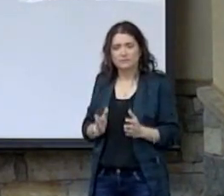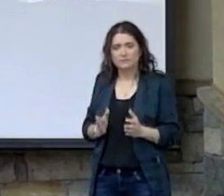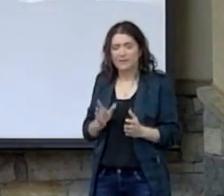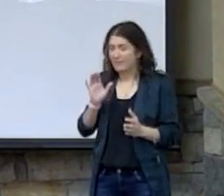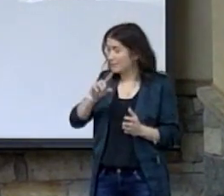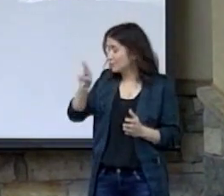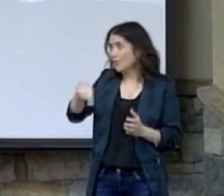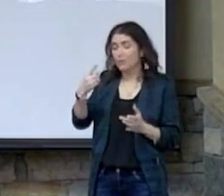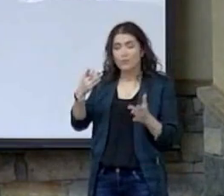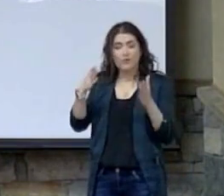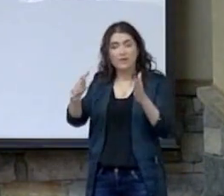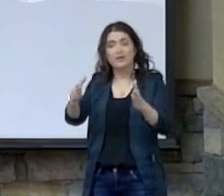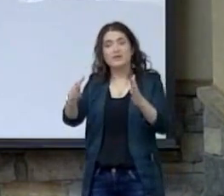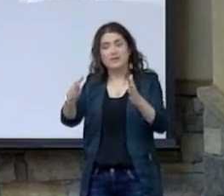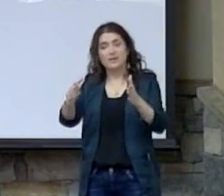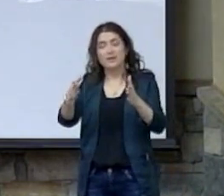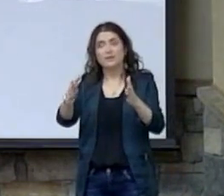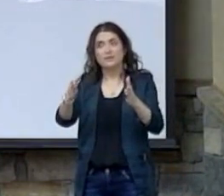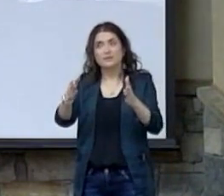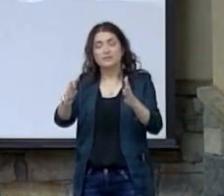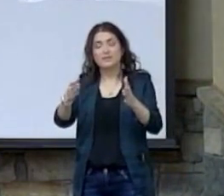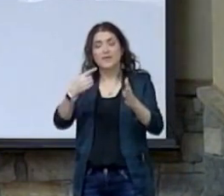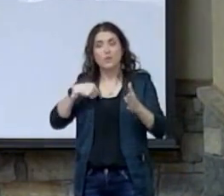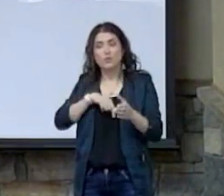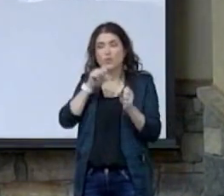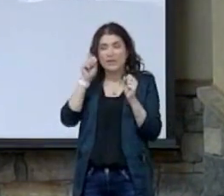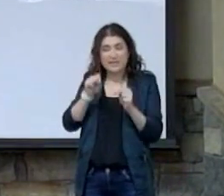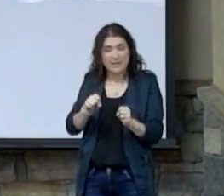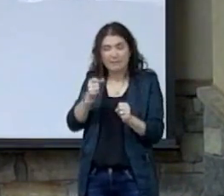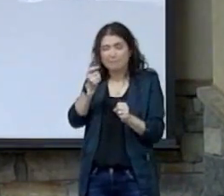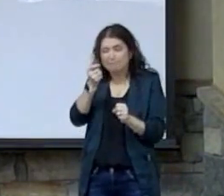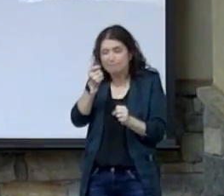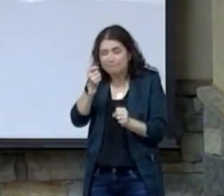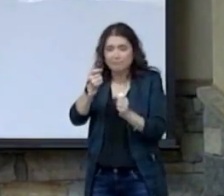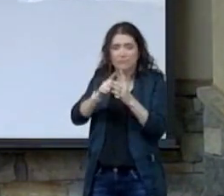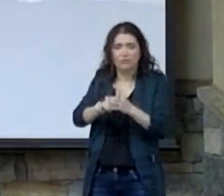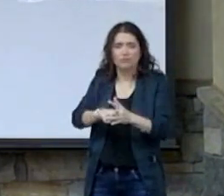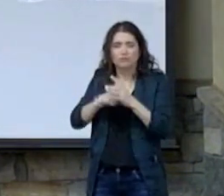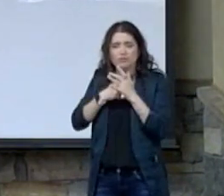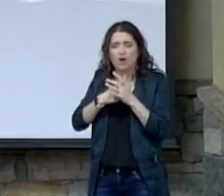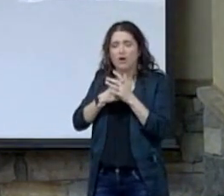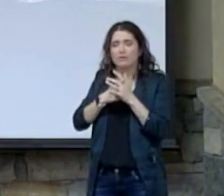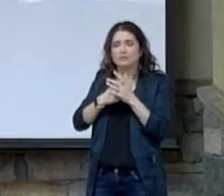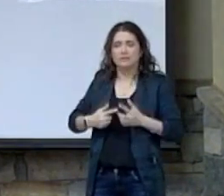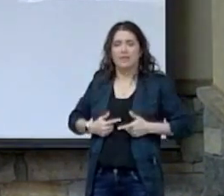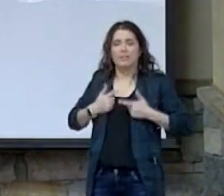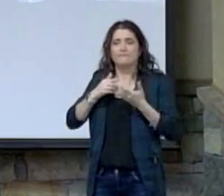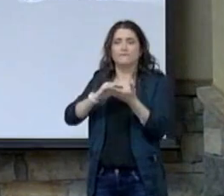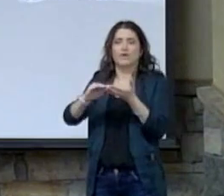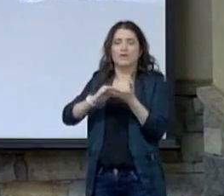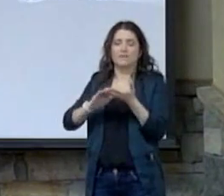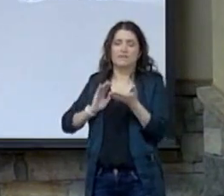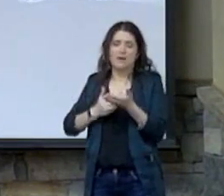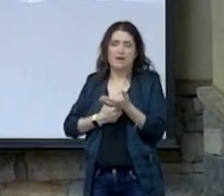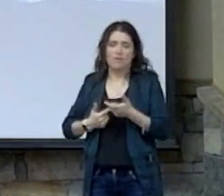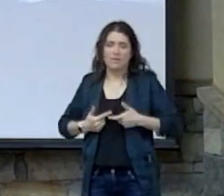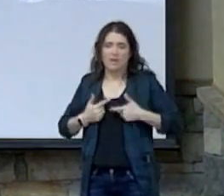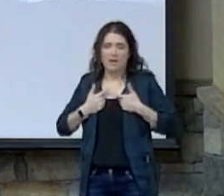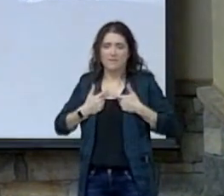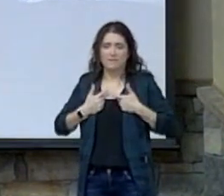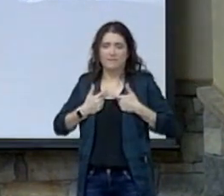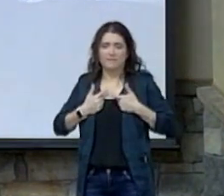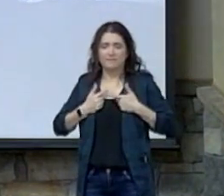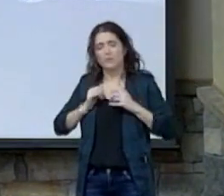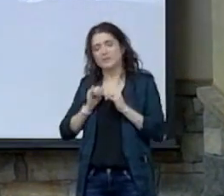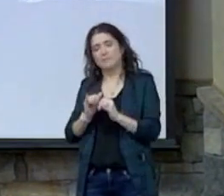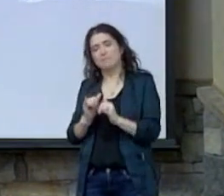the only way we remotely start to be able living out forgiveness in our lives. We